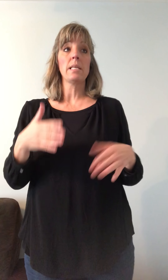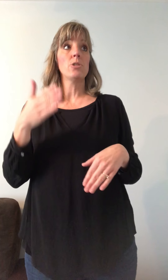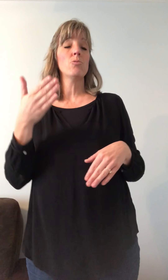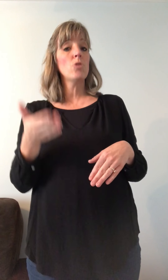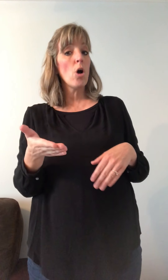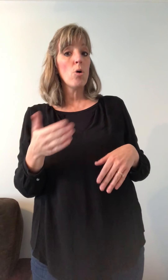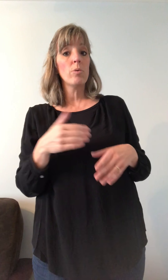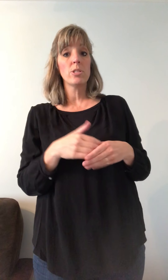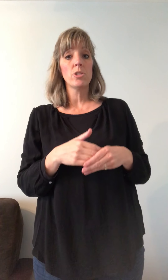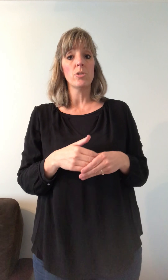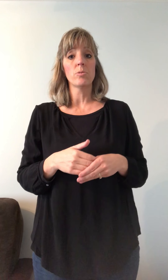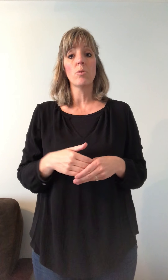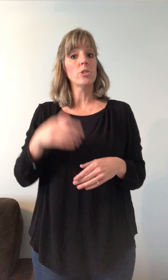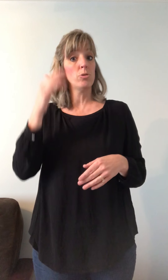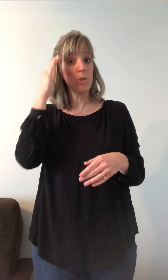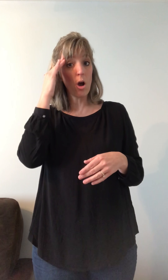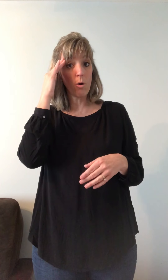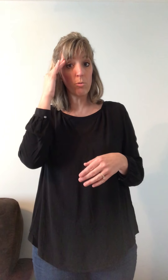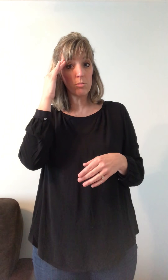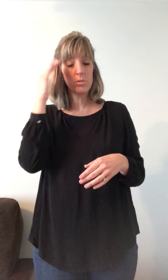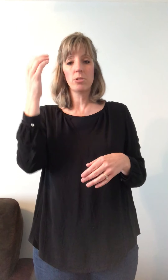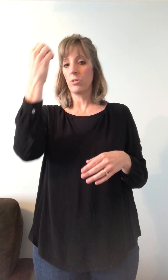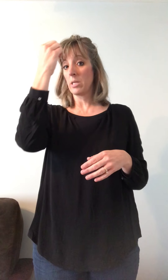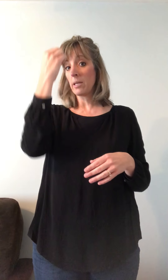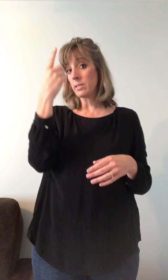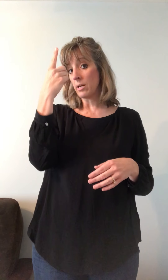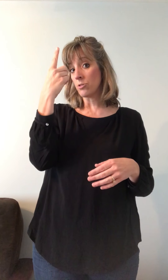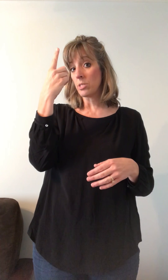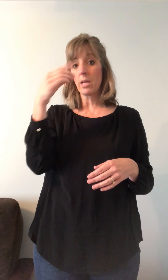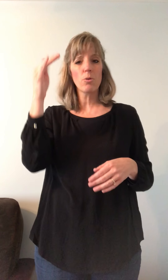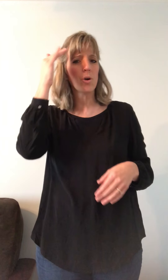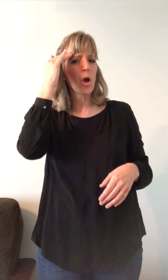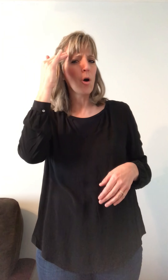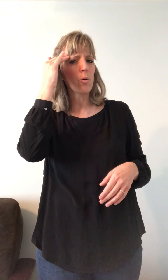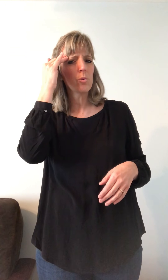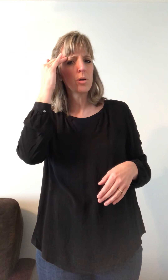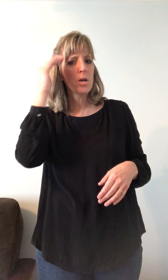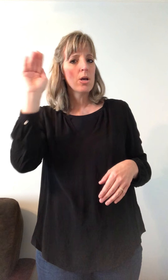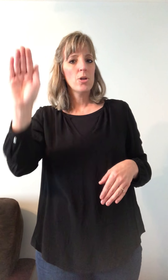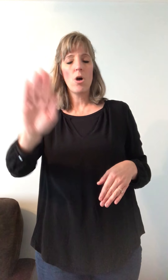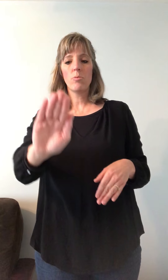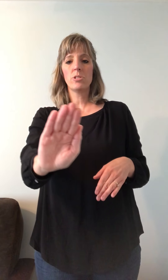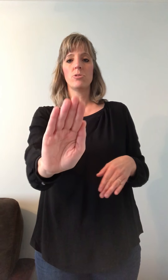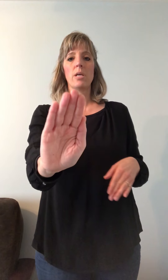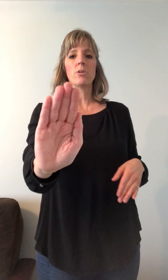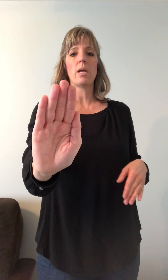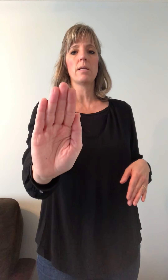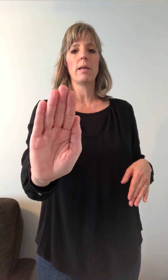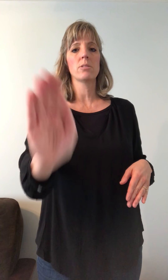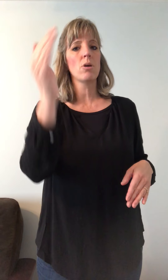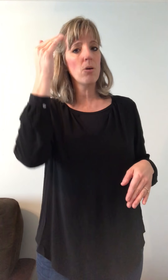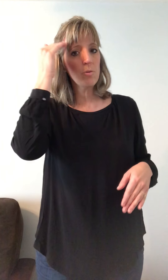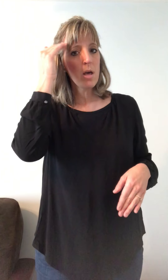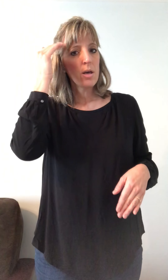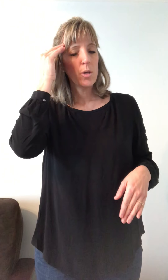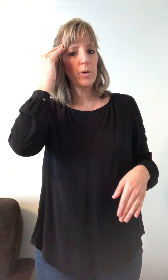do you know what to do? Or do you know? So you could say understand or know. Know is you take your hand like so, you put it